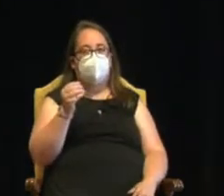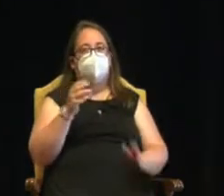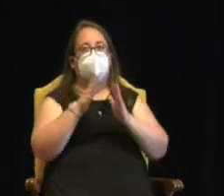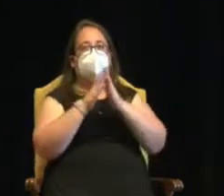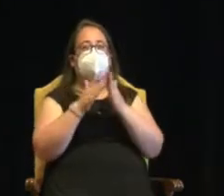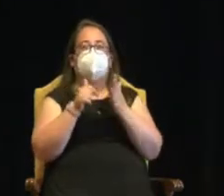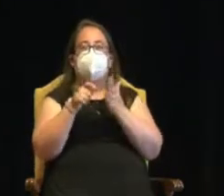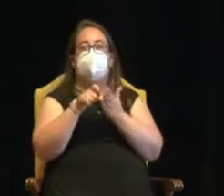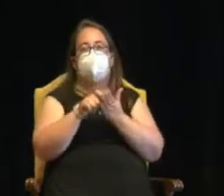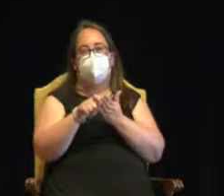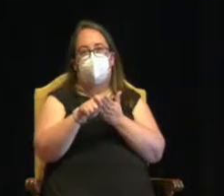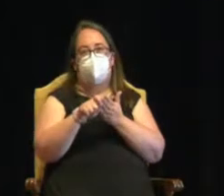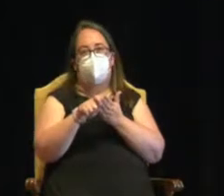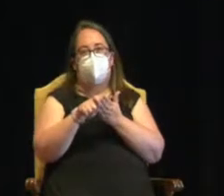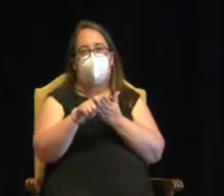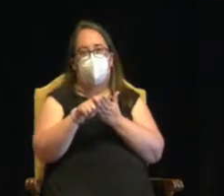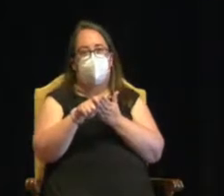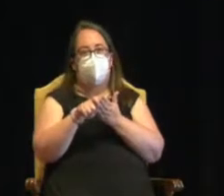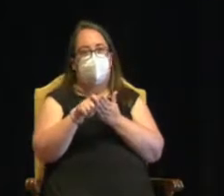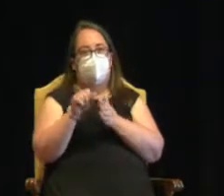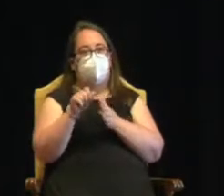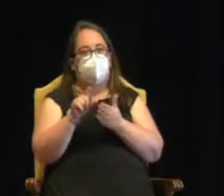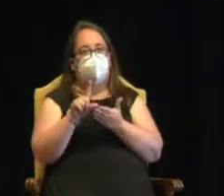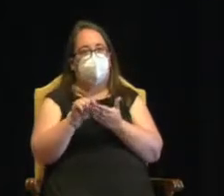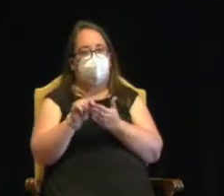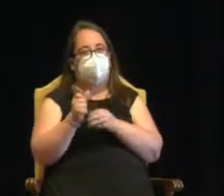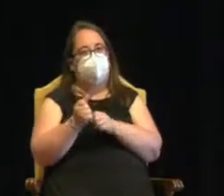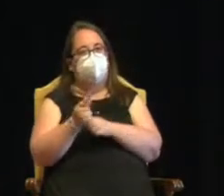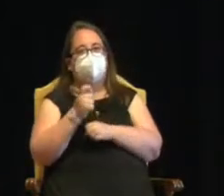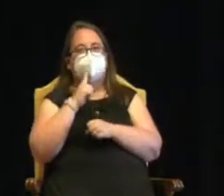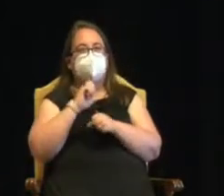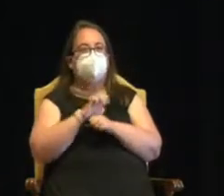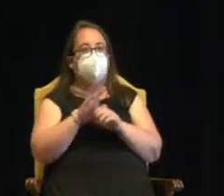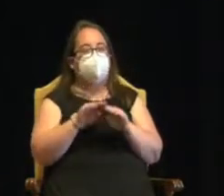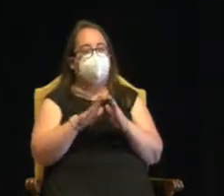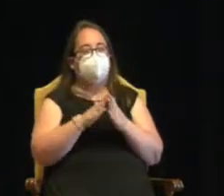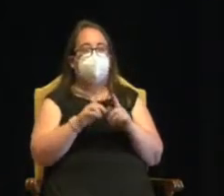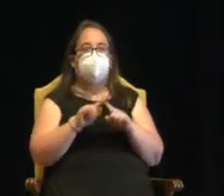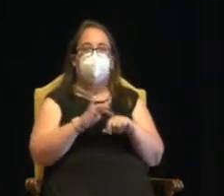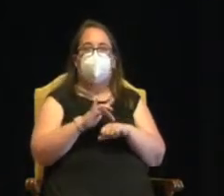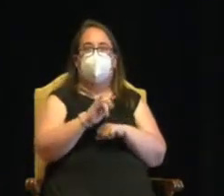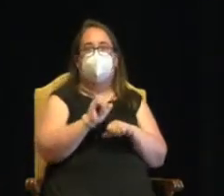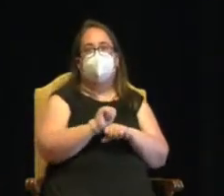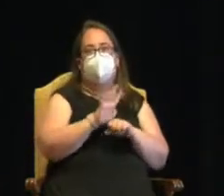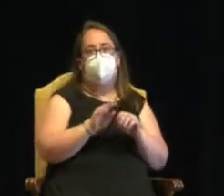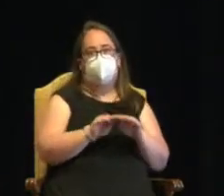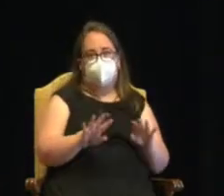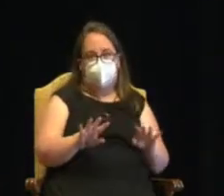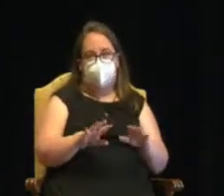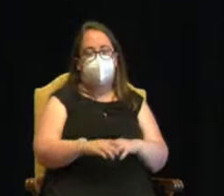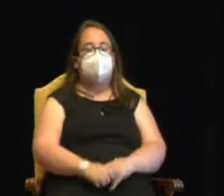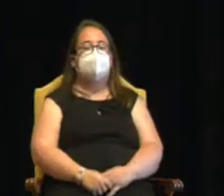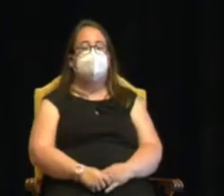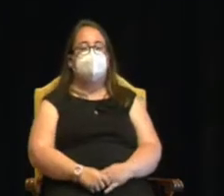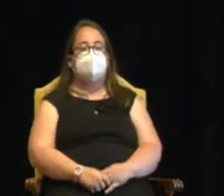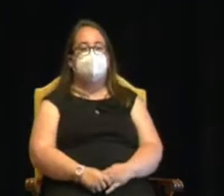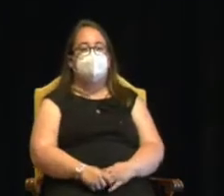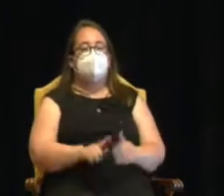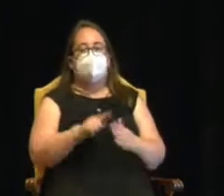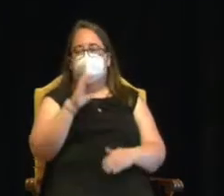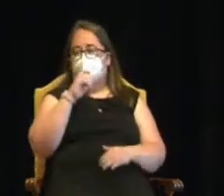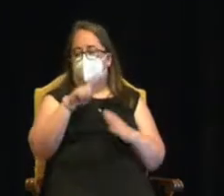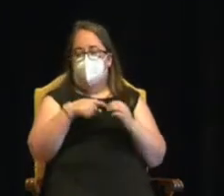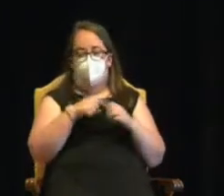I wrote that'll appear next year is actually very much a COVID book, but it's like early COVID. And what's bizarre about the world we live in is